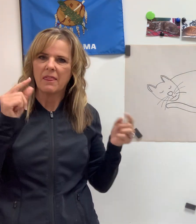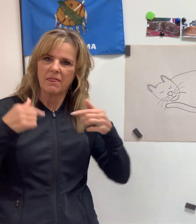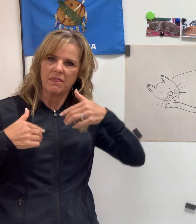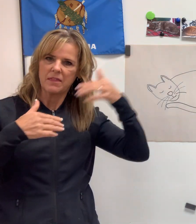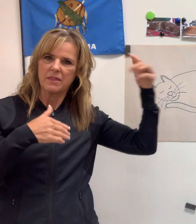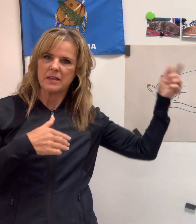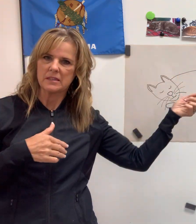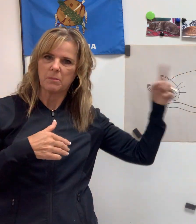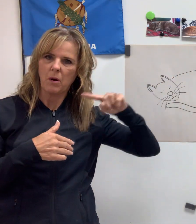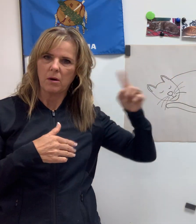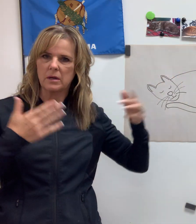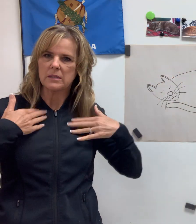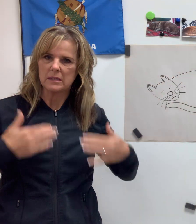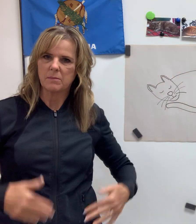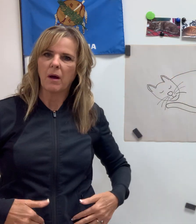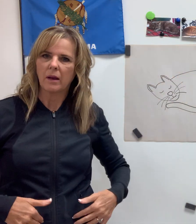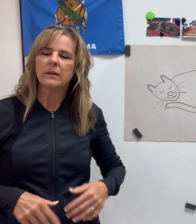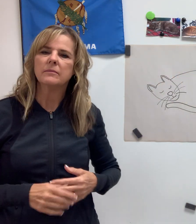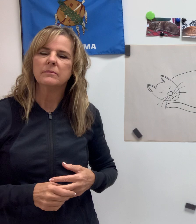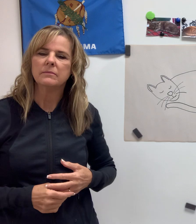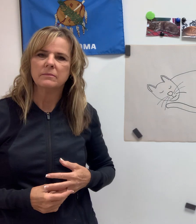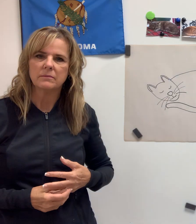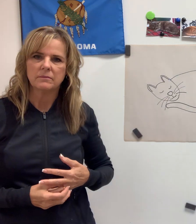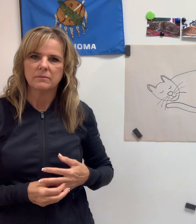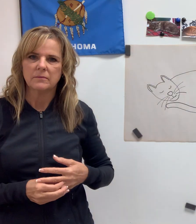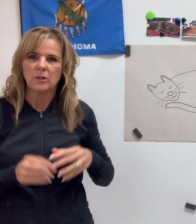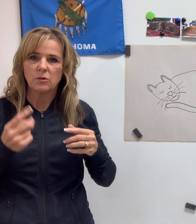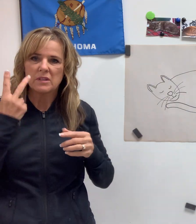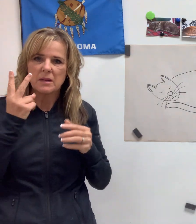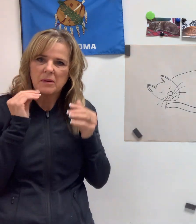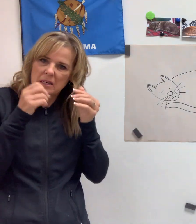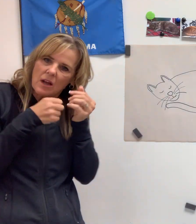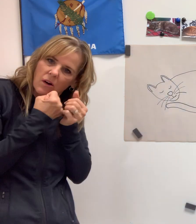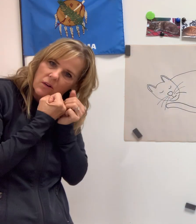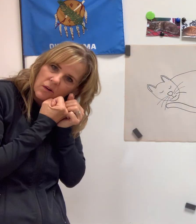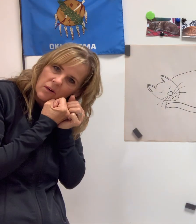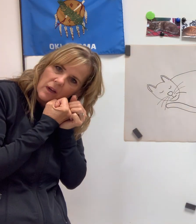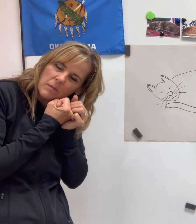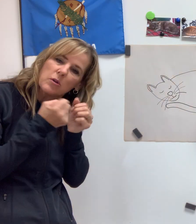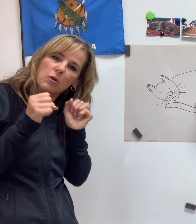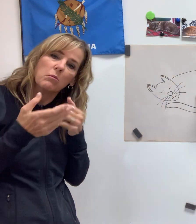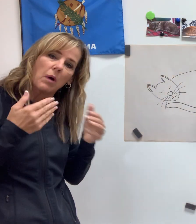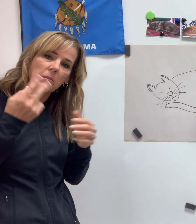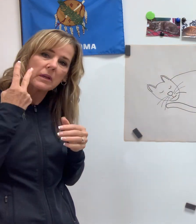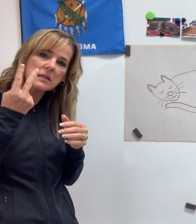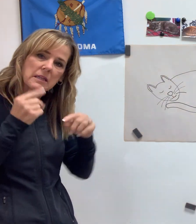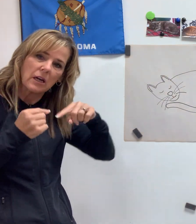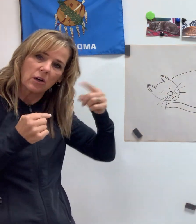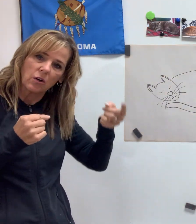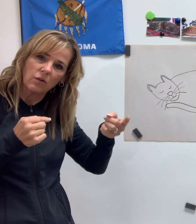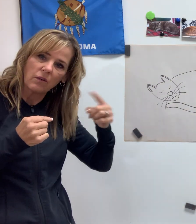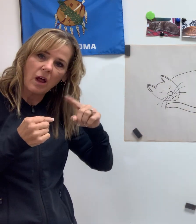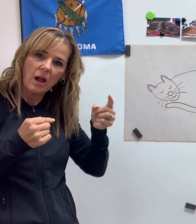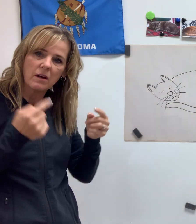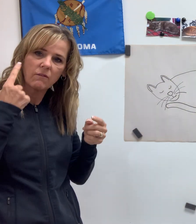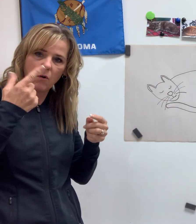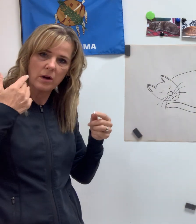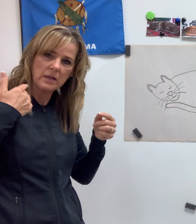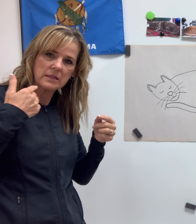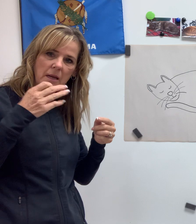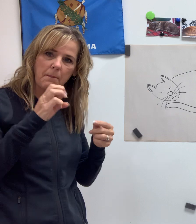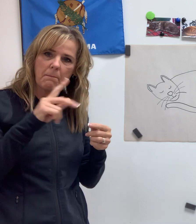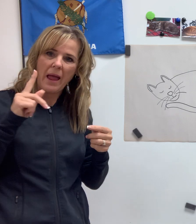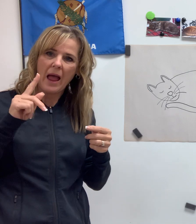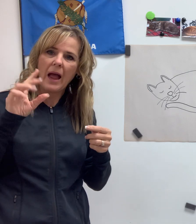body. Now, you can see, because he's all curled up, you could probably see a curved line for his back